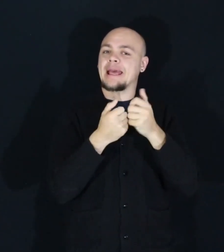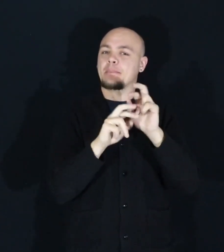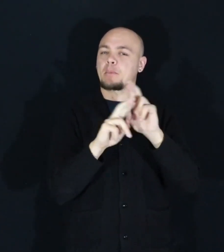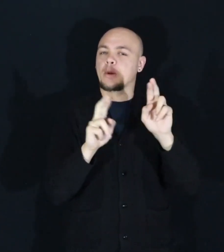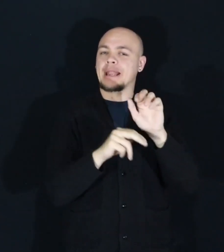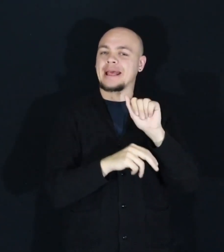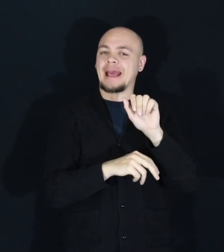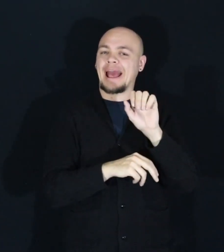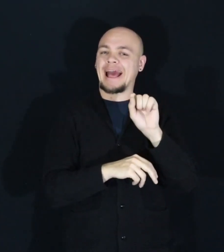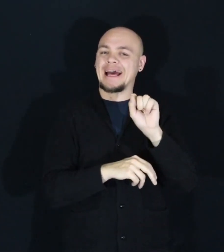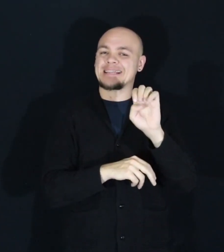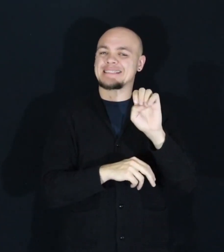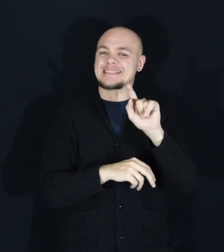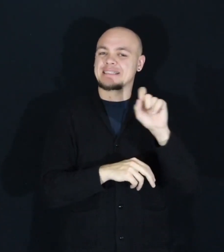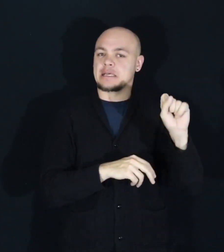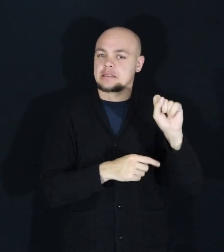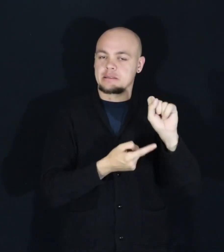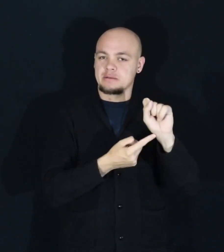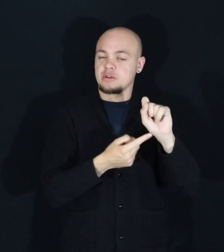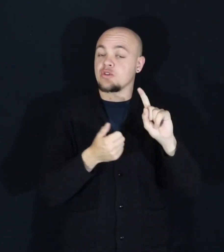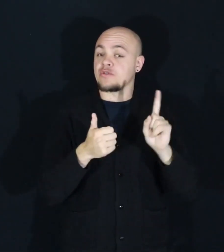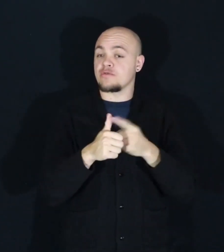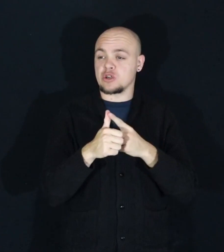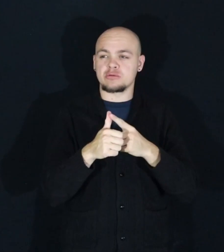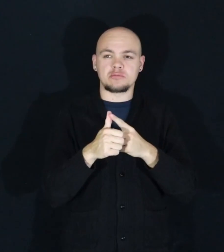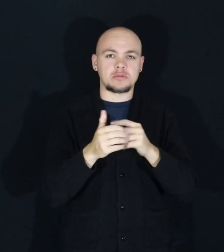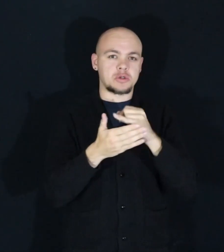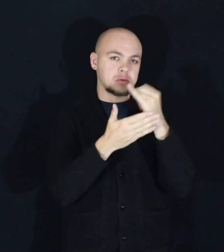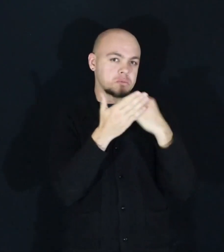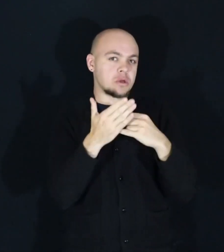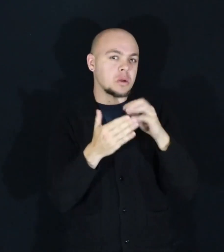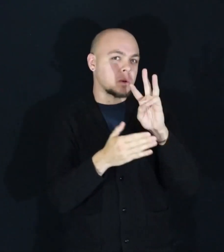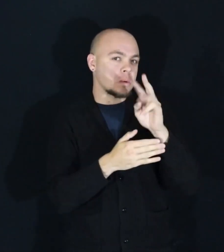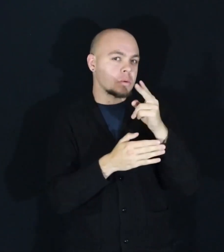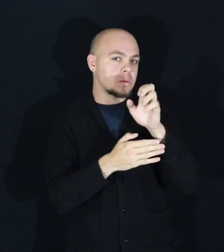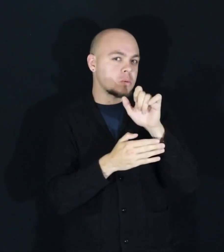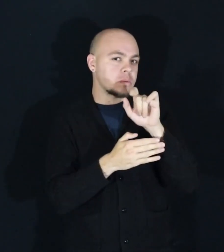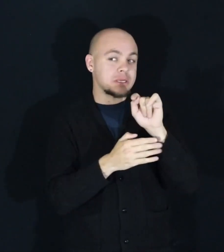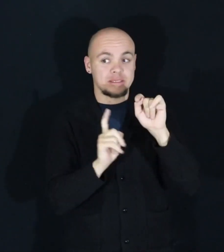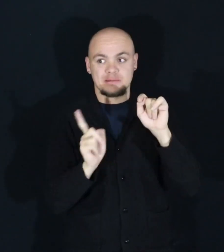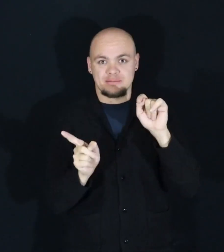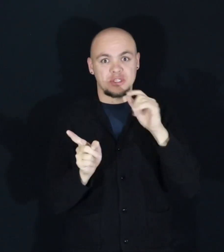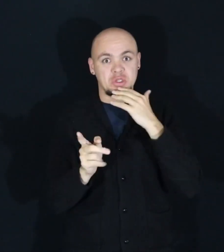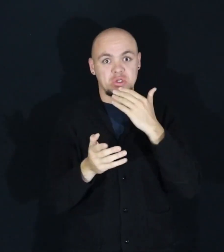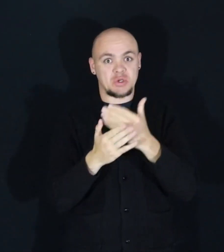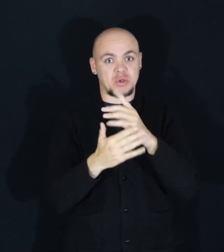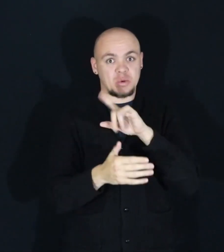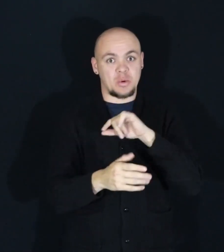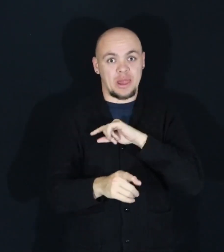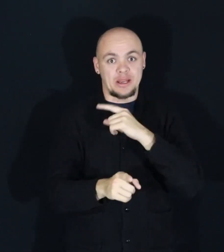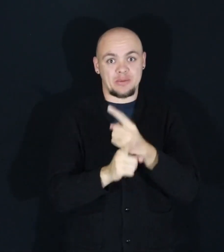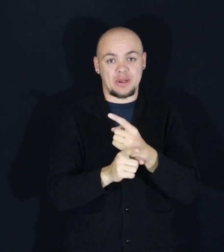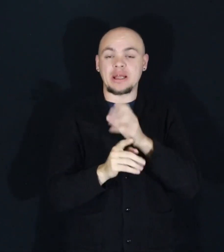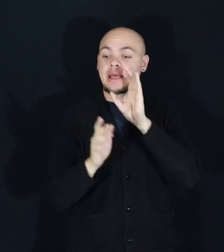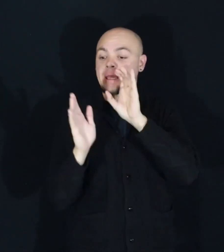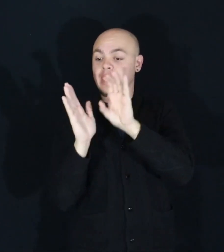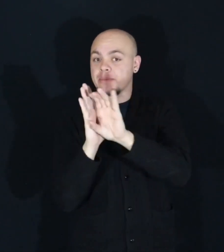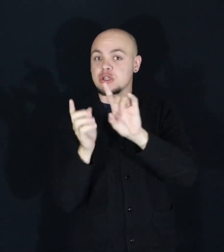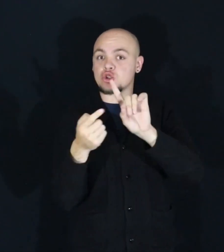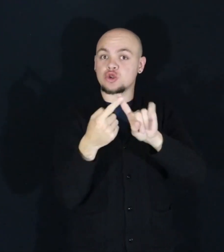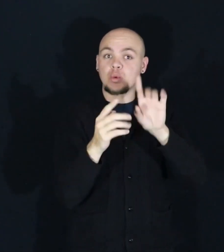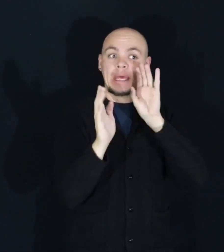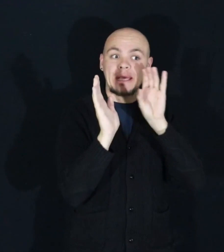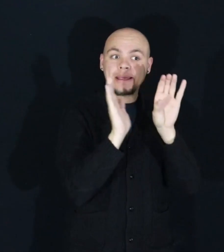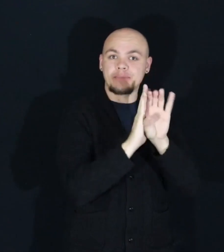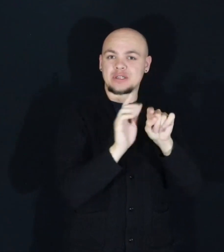mean. So first I drew some wheat. I know, it's really high quality. And then I passed it through image to image, which